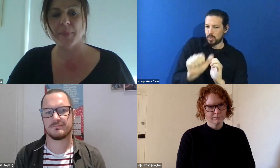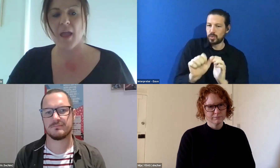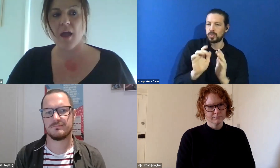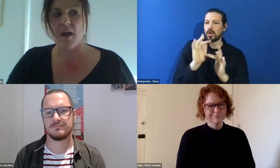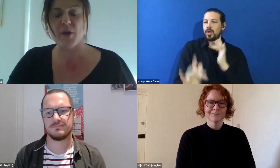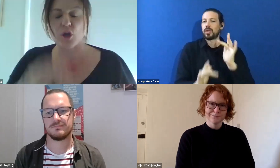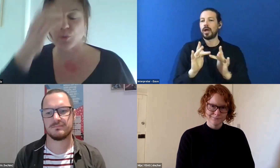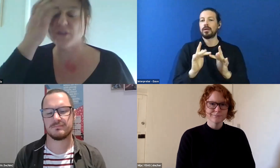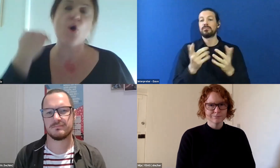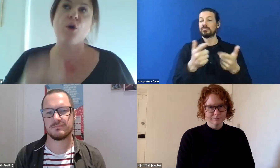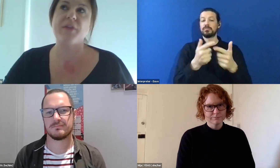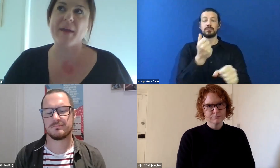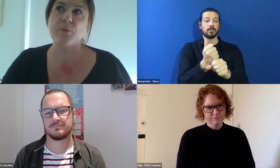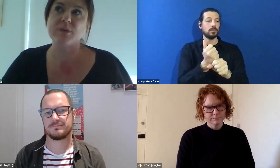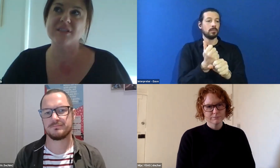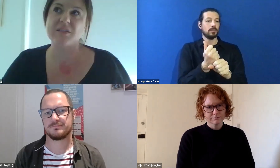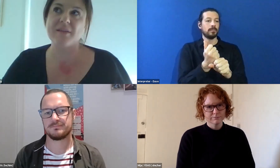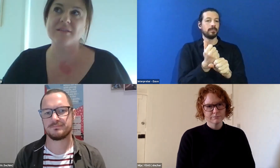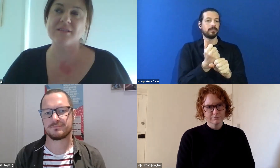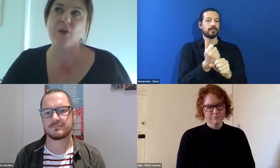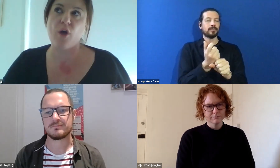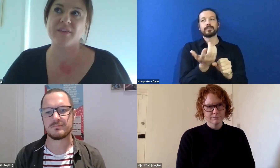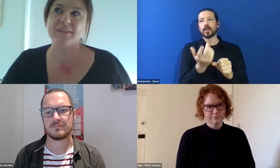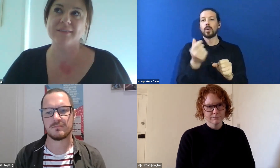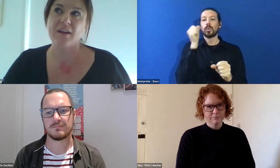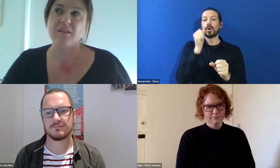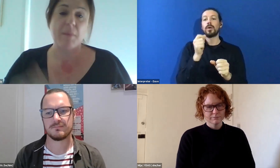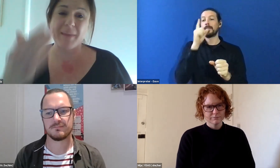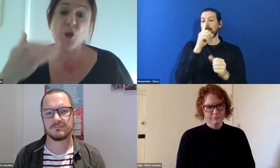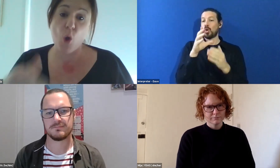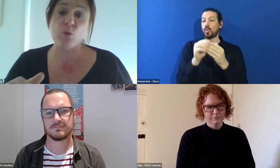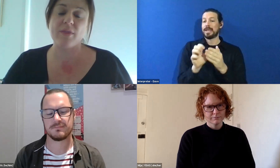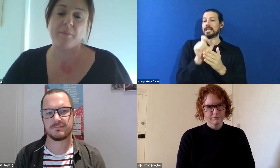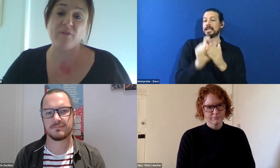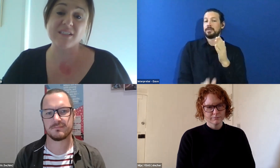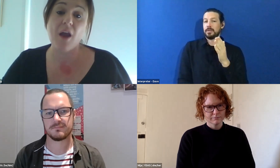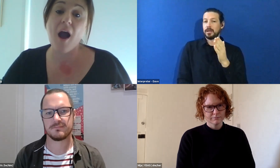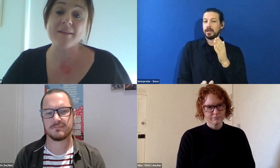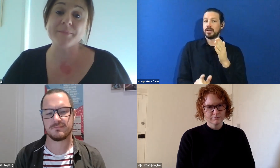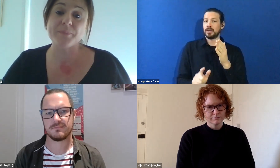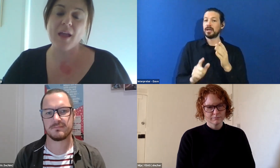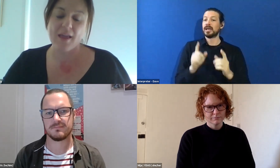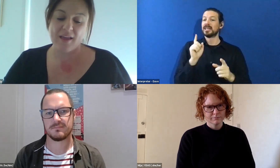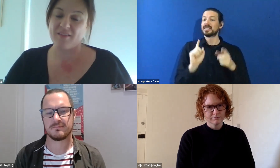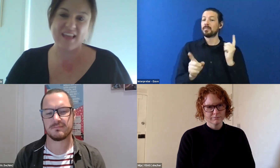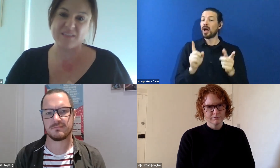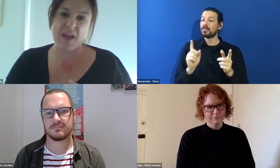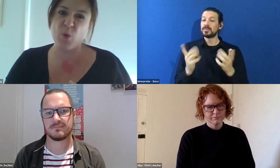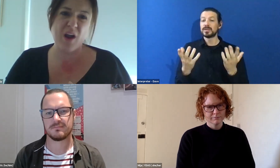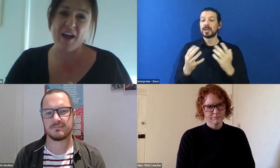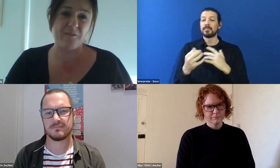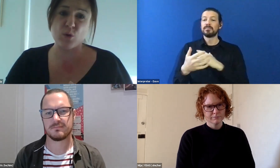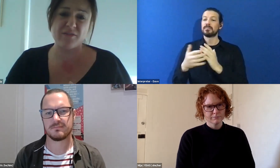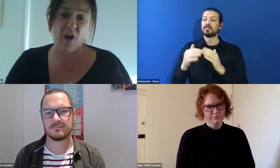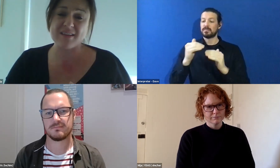like, because we know that people with disabilities are often below the poverty line, there's people